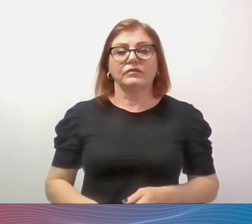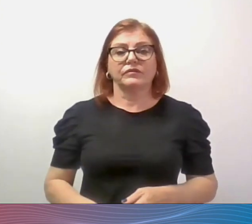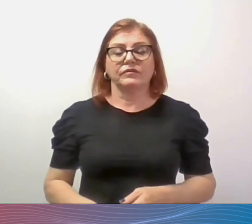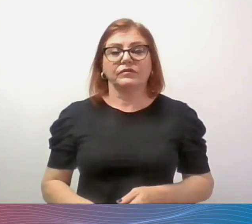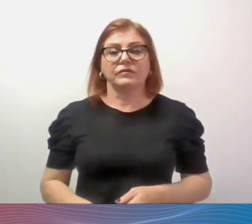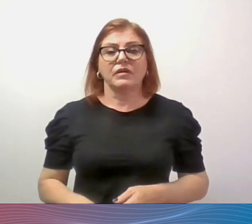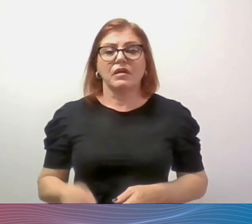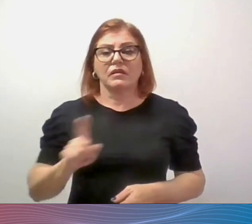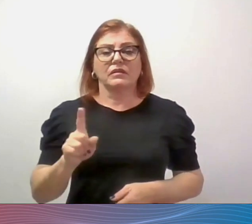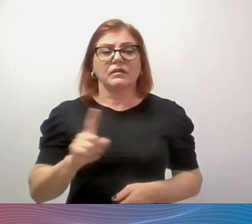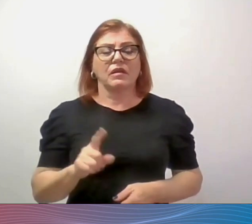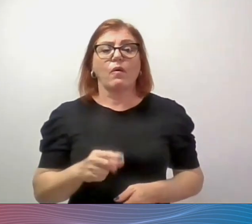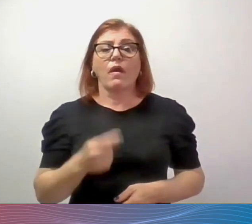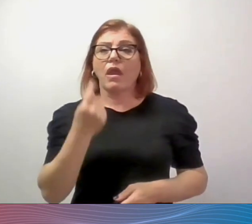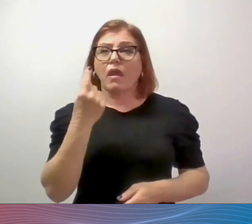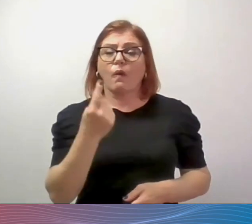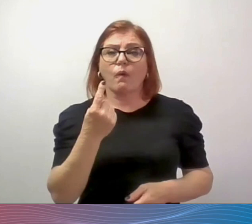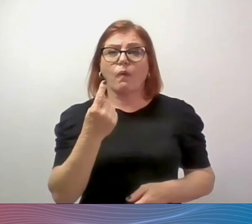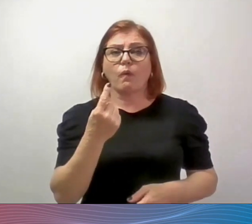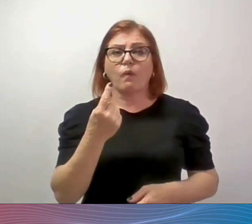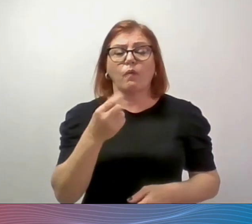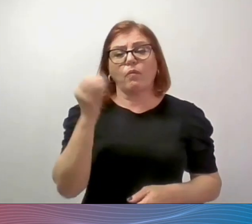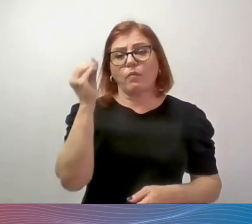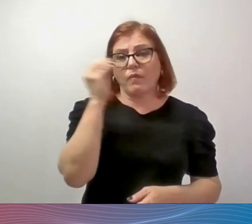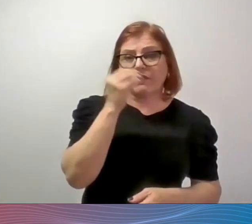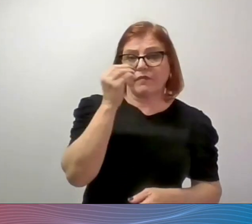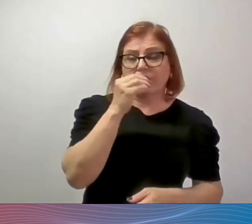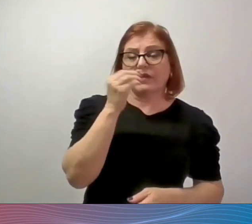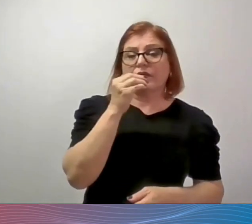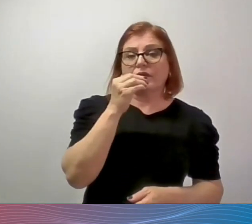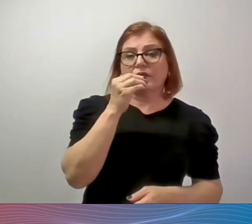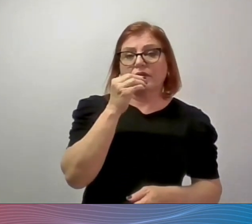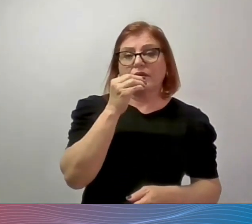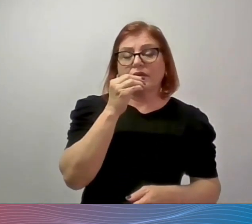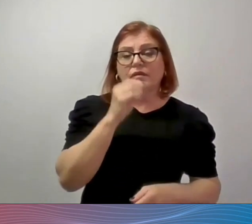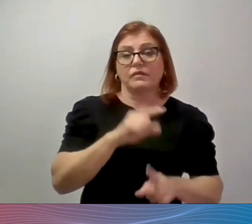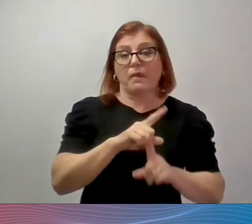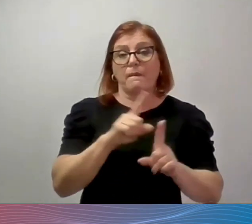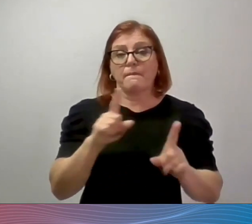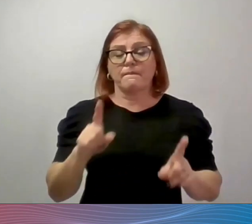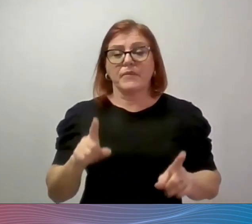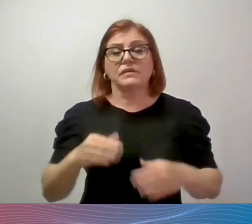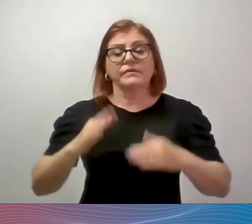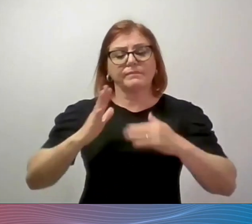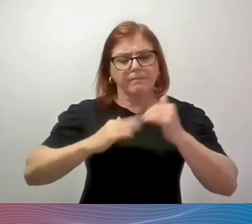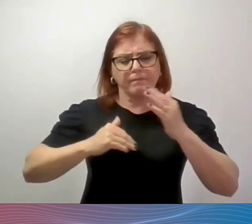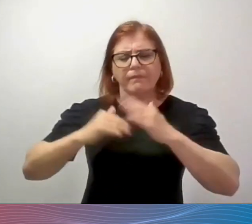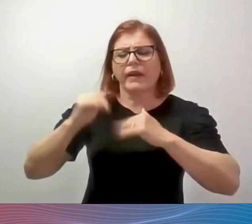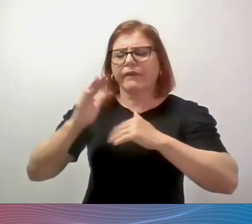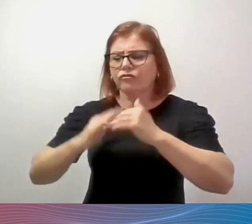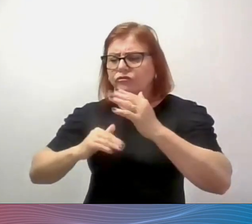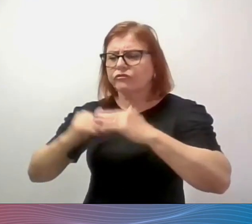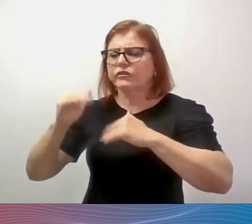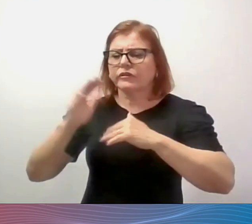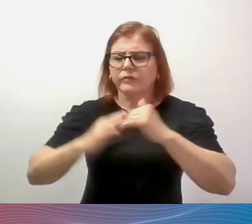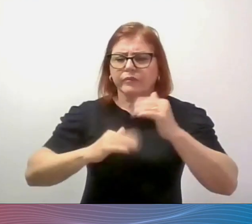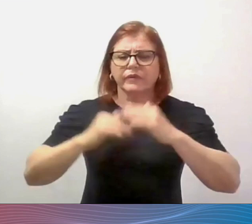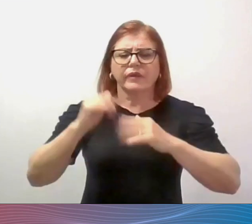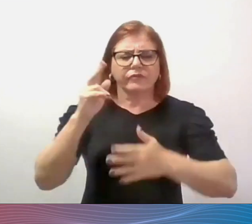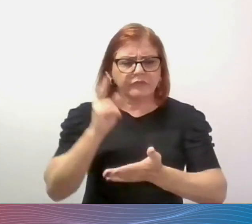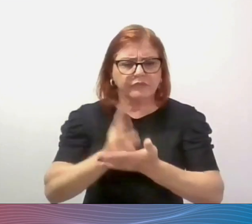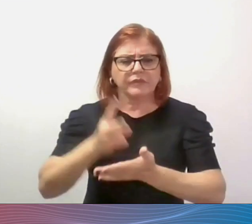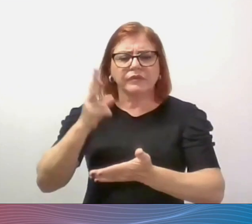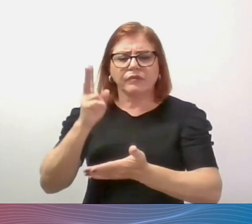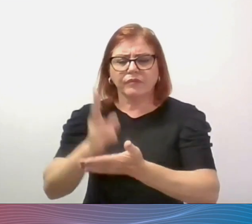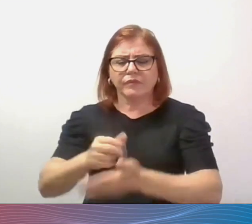fell once in a moment of weakness. Mas aqui está falando de pessoas que já praticam isso habitualmente. But it's here it's talking about a